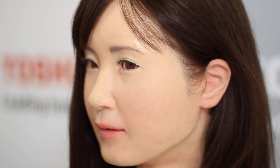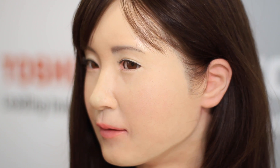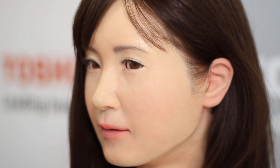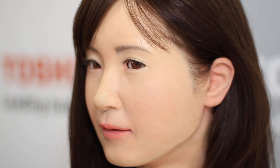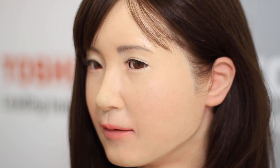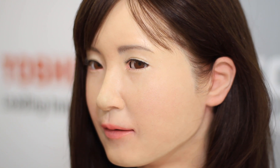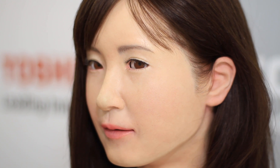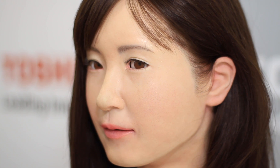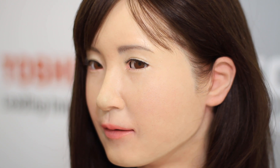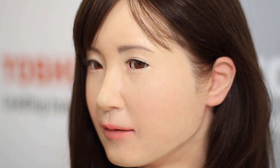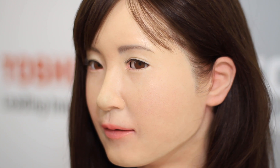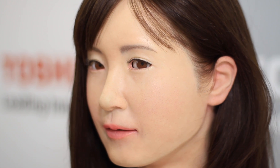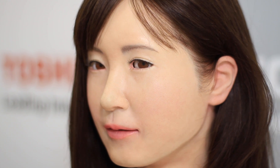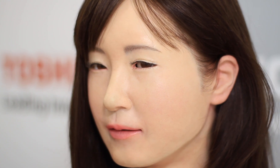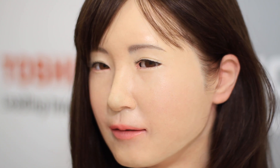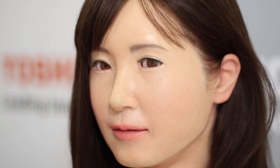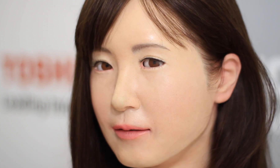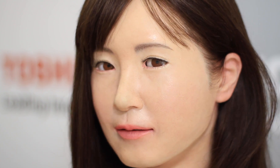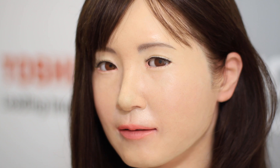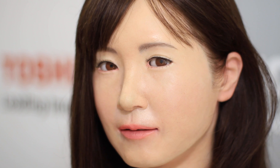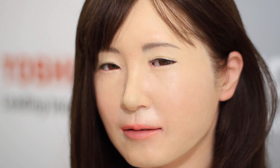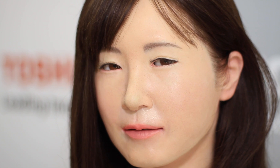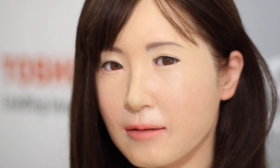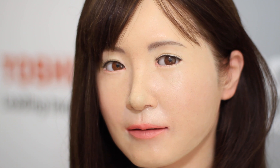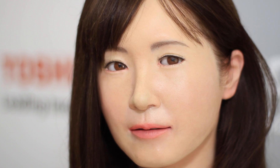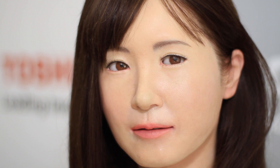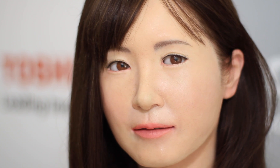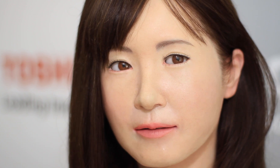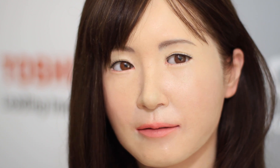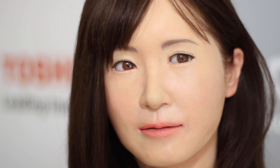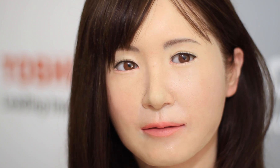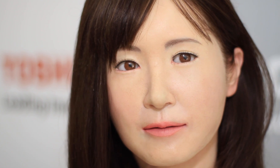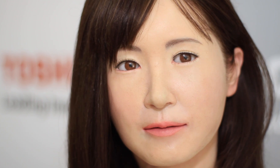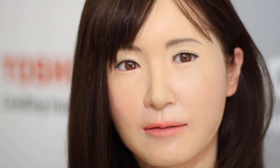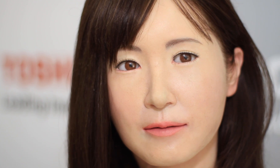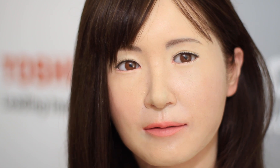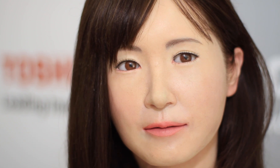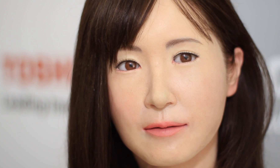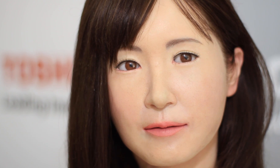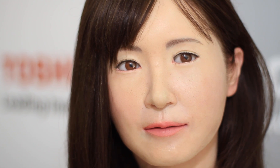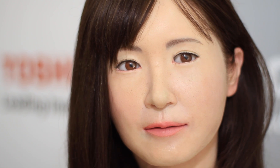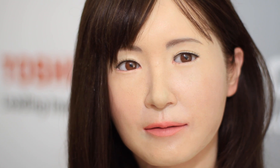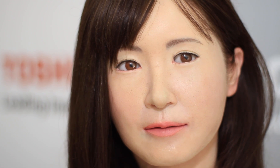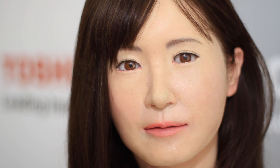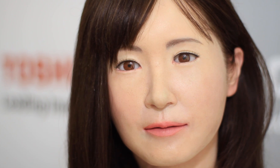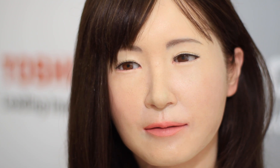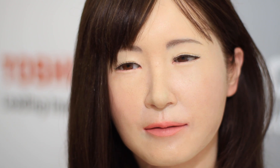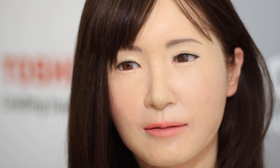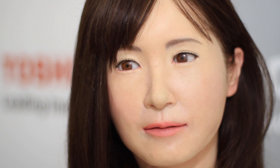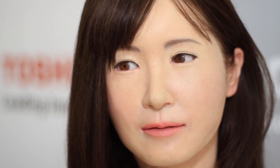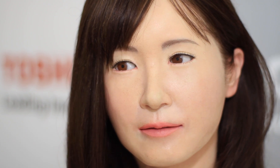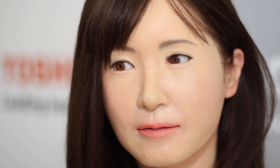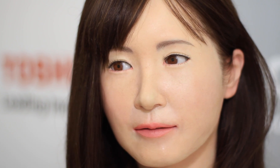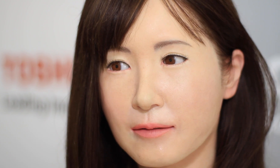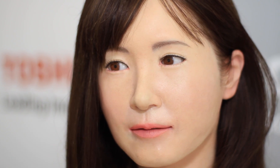Not quite a human, but with human-like motion, she's a new communication android developed by Toshiba.